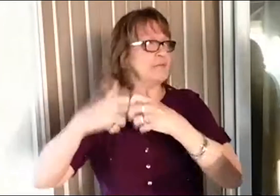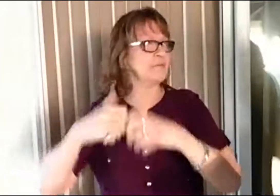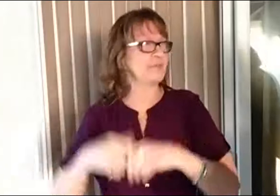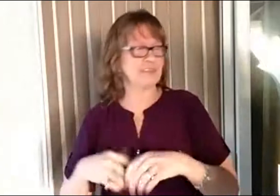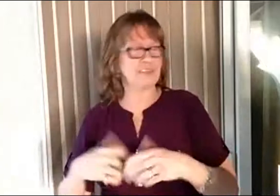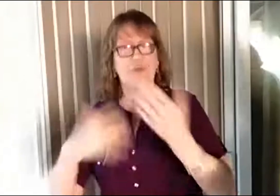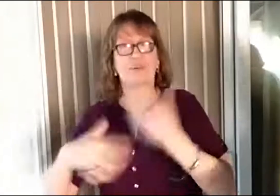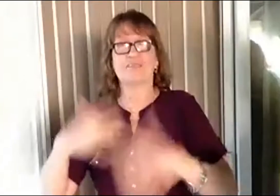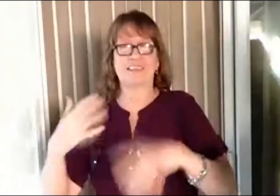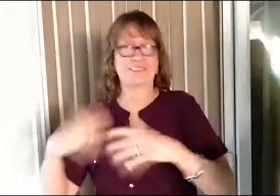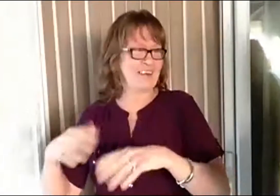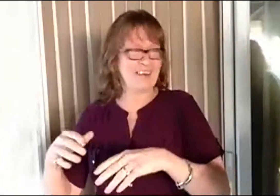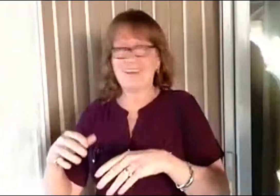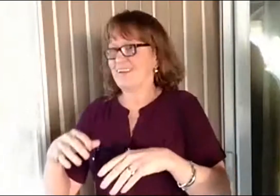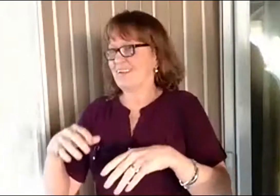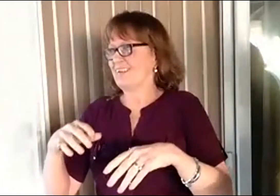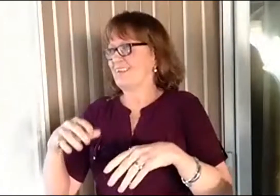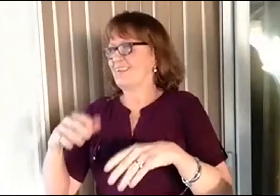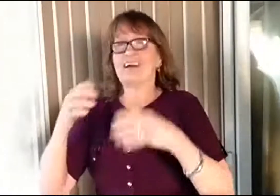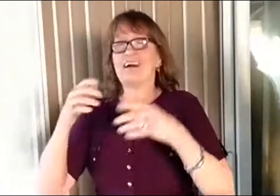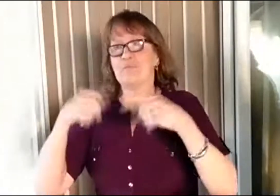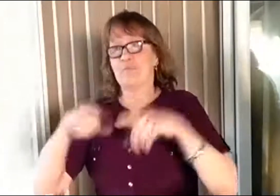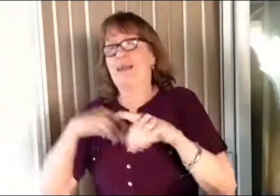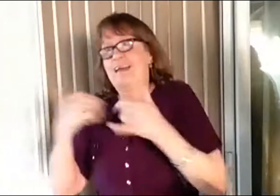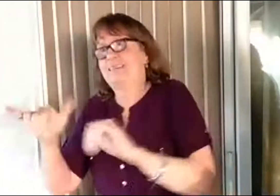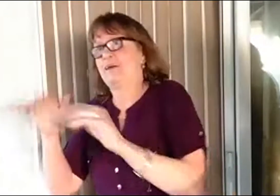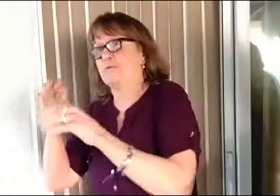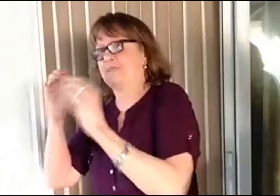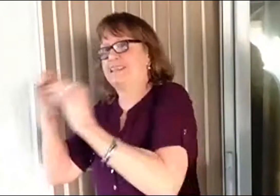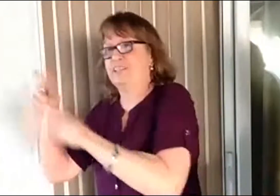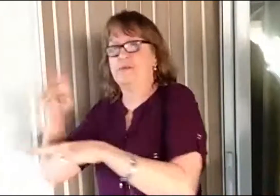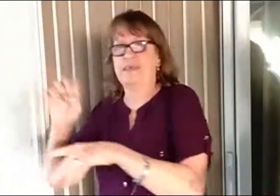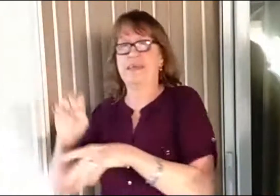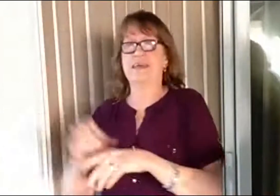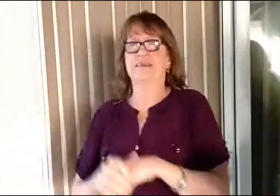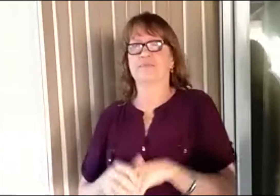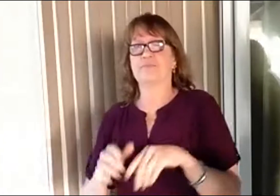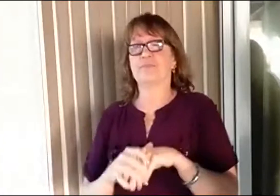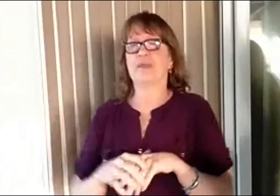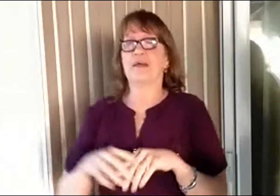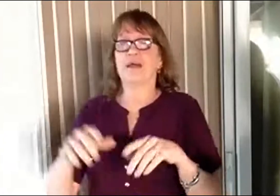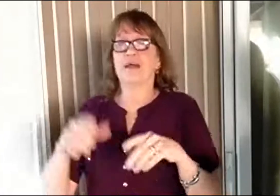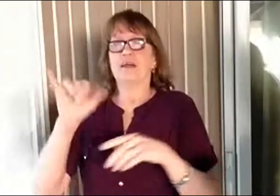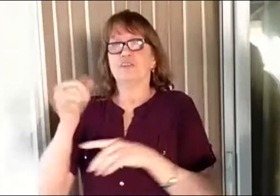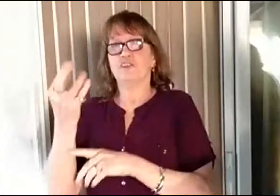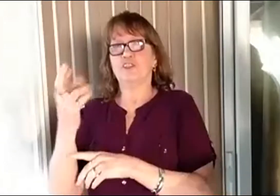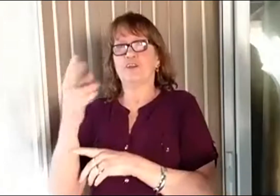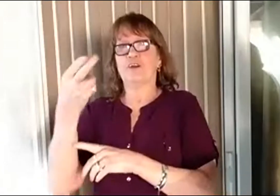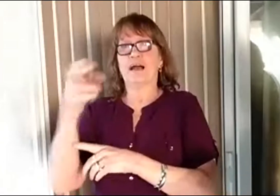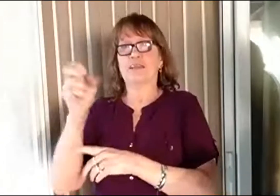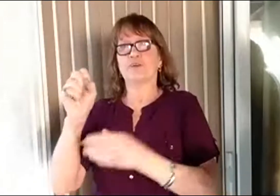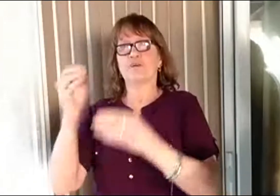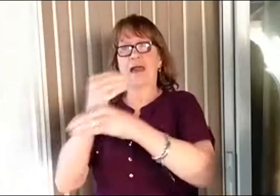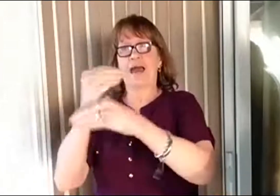problem. Yes. Just go a little faster. While I was still in PE. While I still was teaching PE, Junior high math teacher. junior